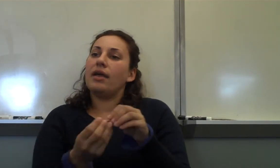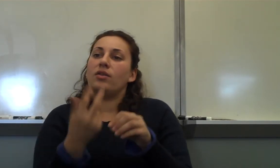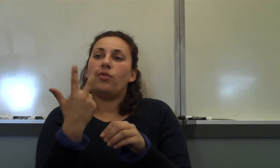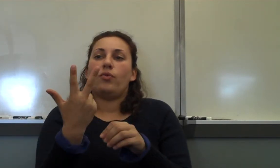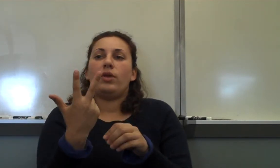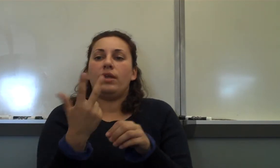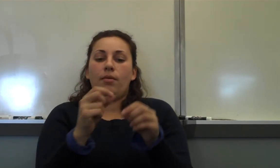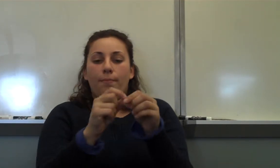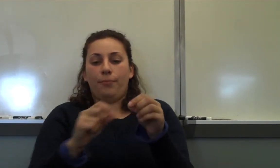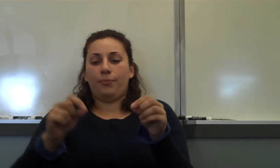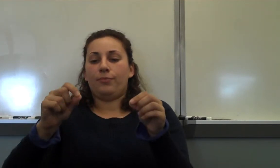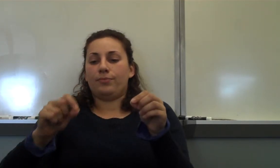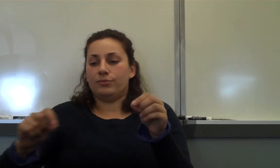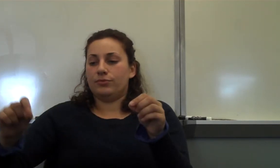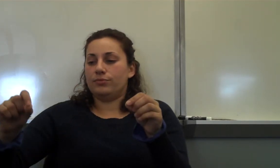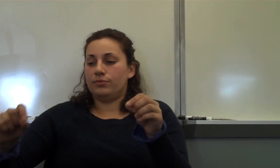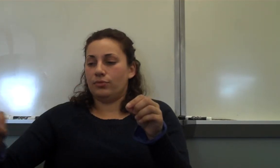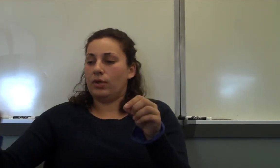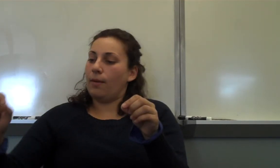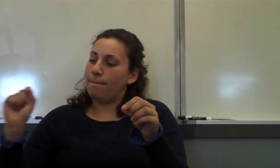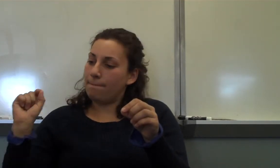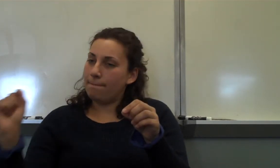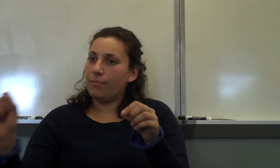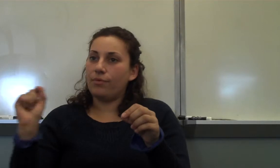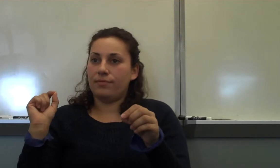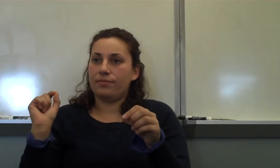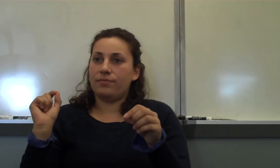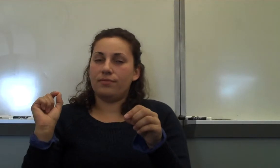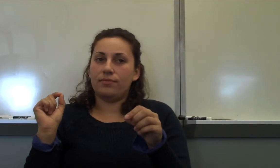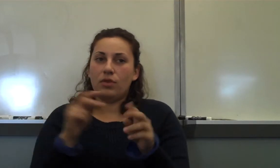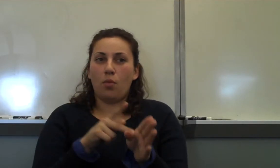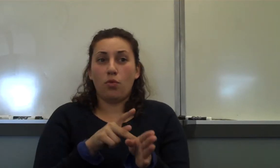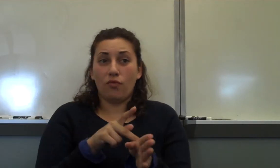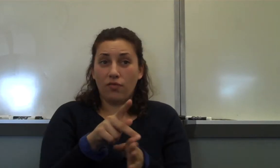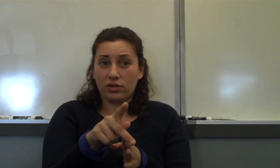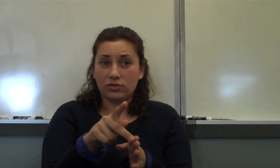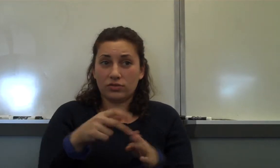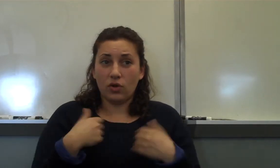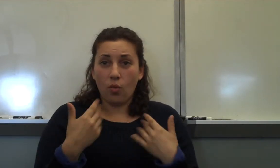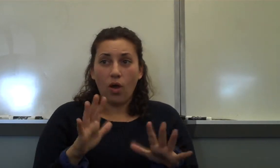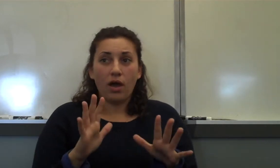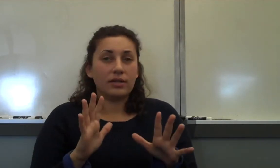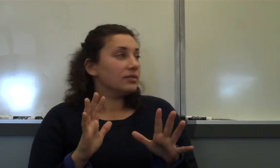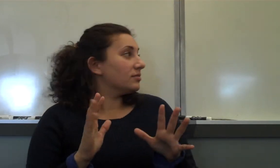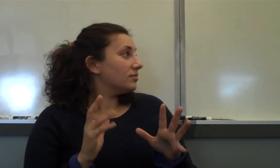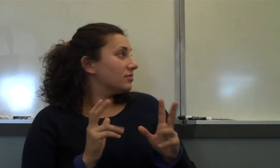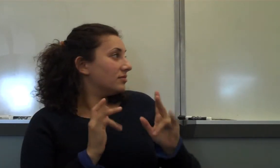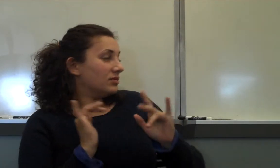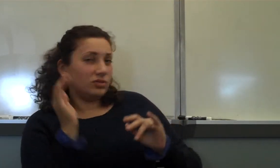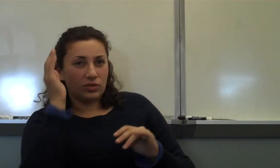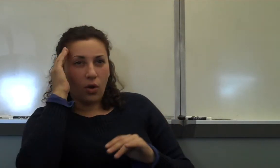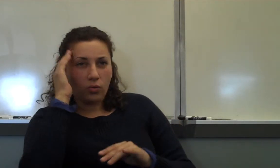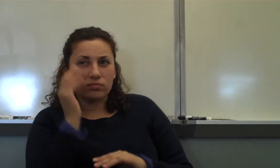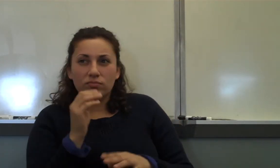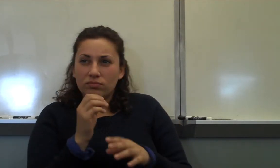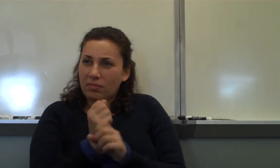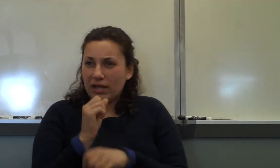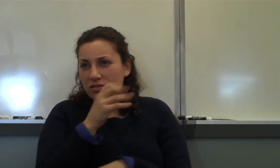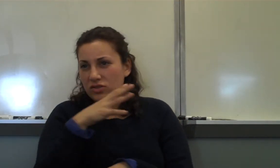0.123. Now, just to be professional, so we do not get laughed out of the cocktail party for the math department,